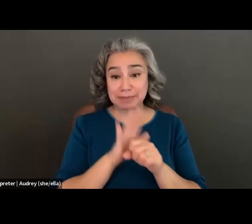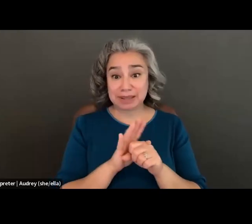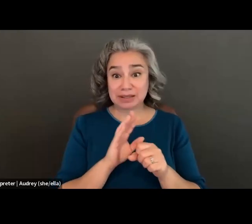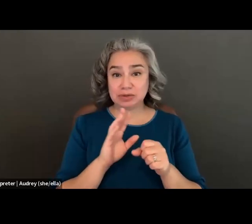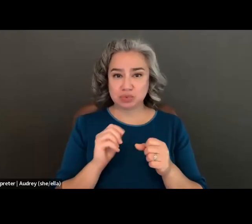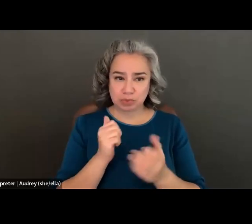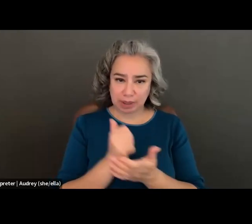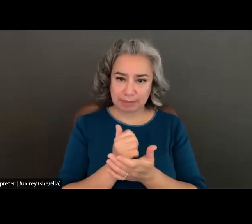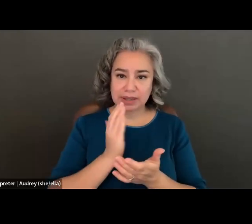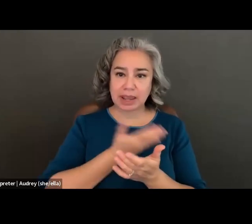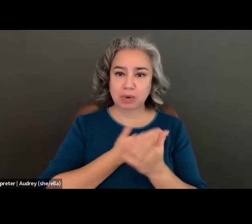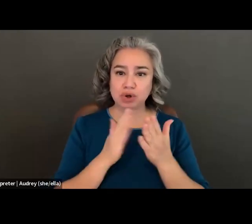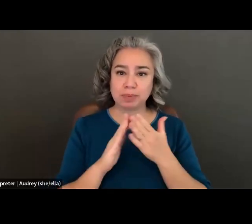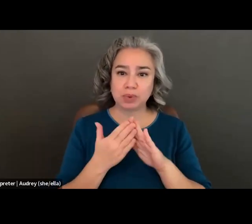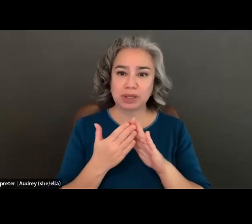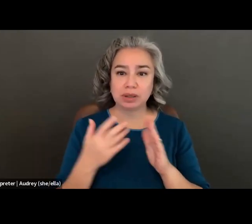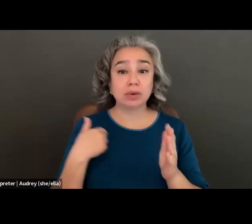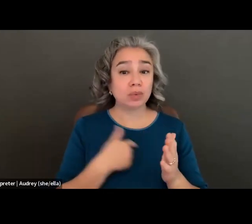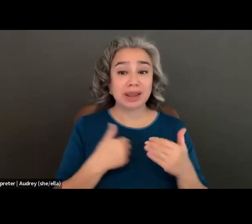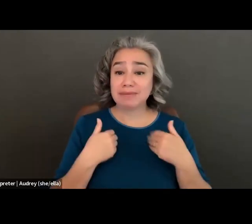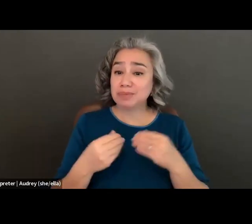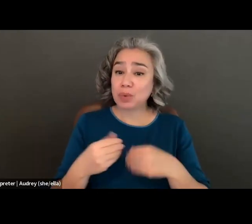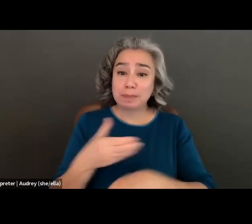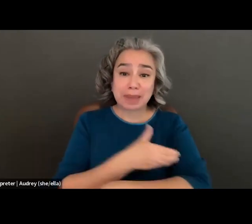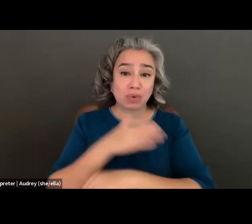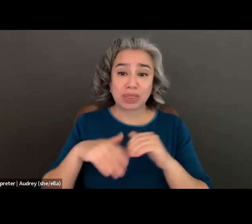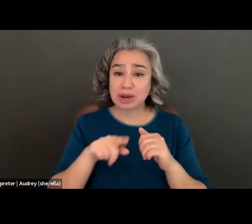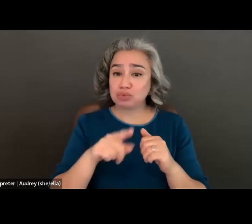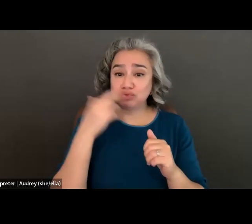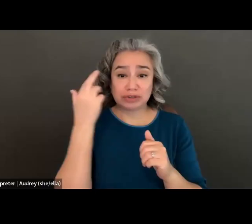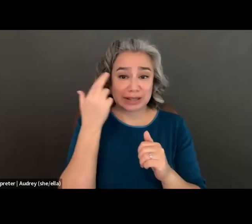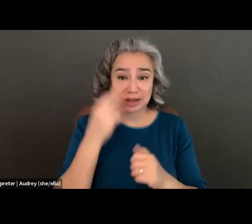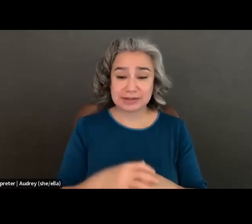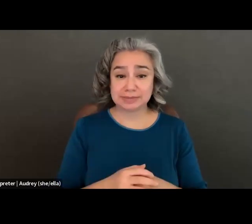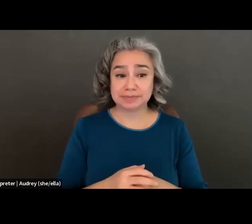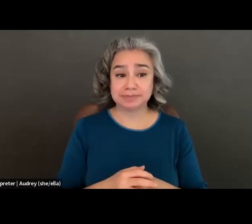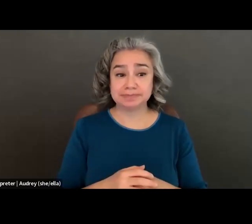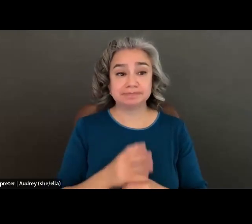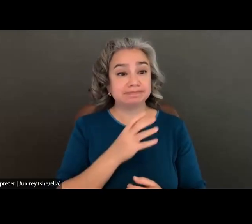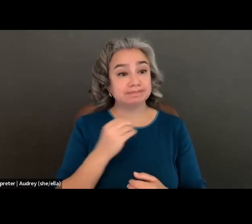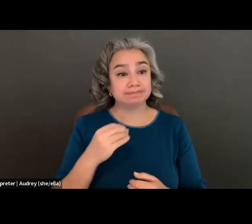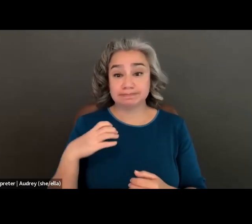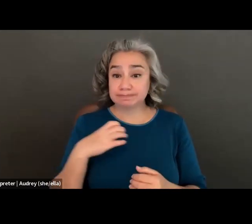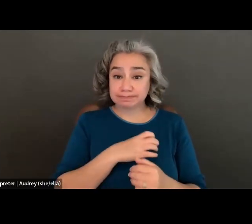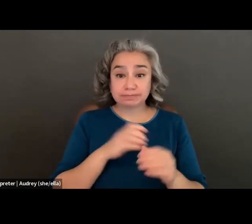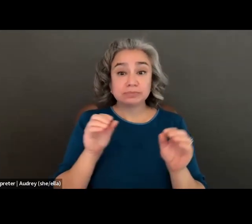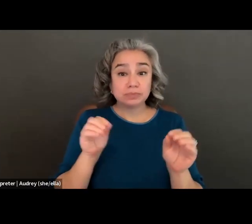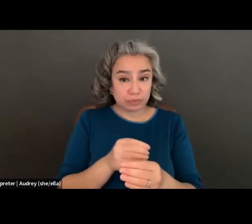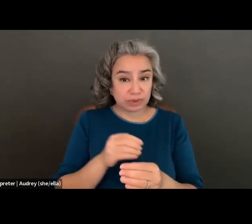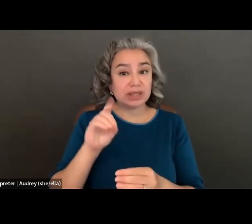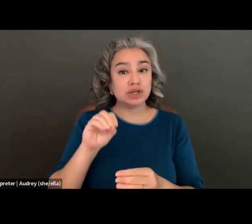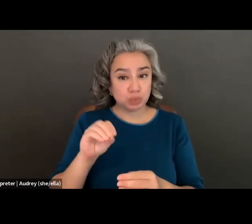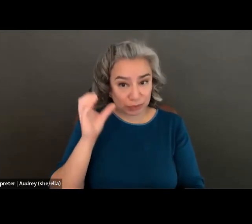our community. We have more power than you realize, and the congressional office do